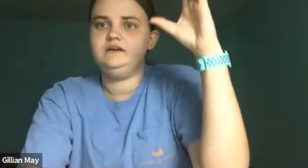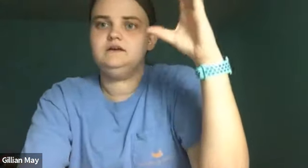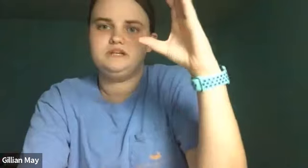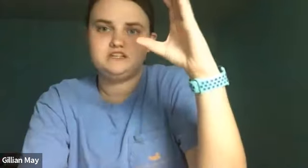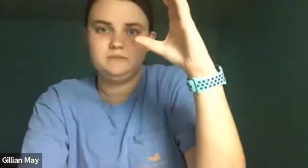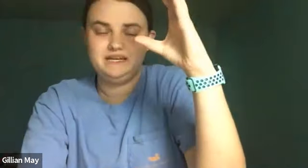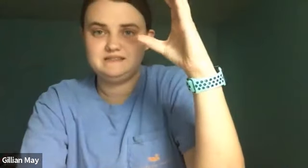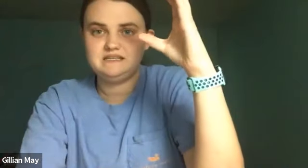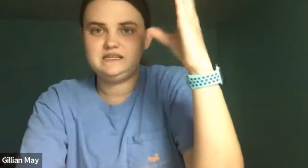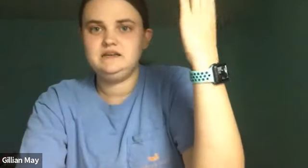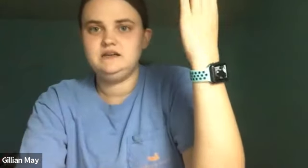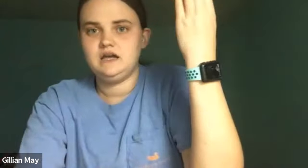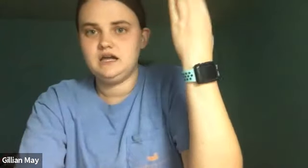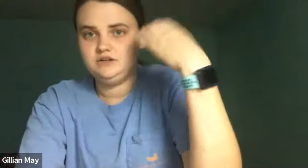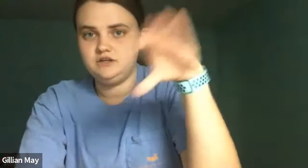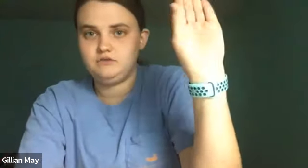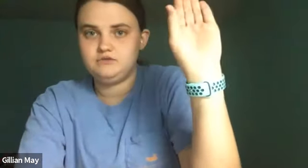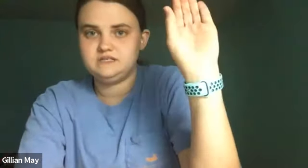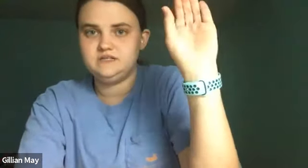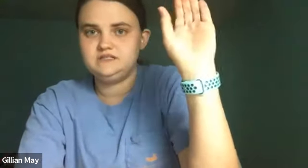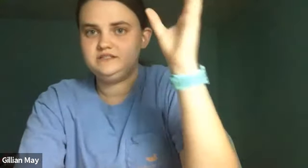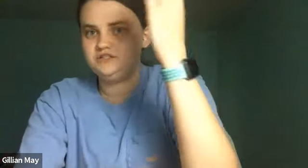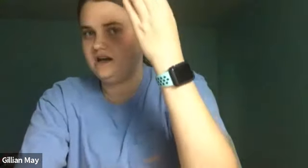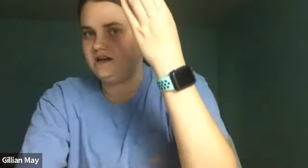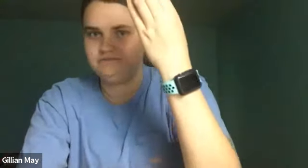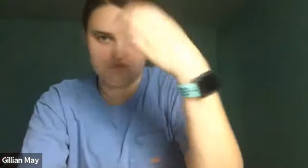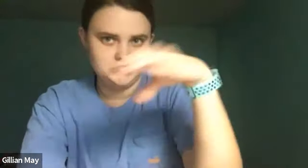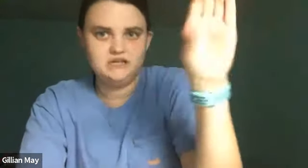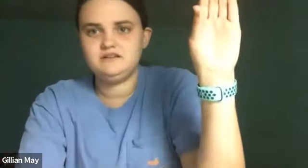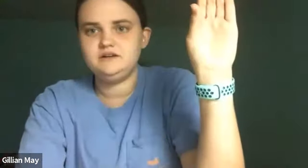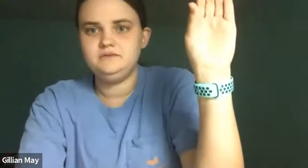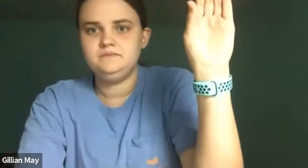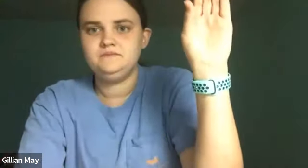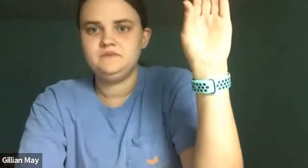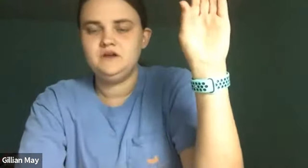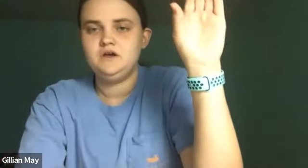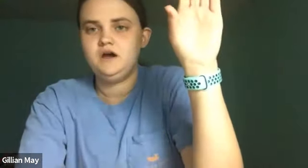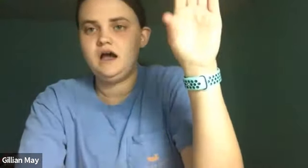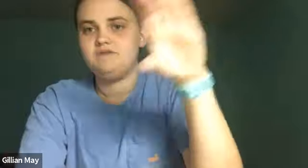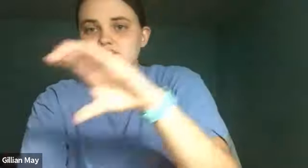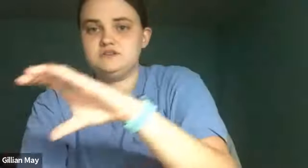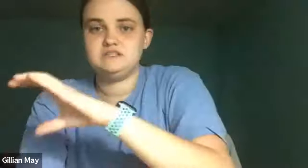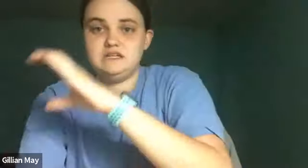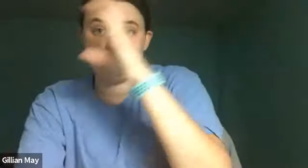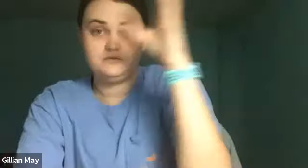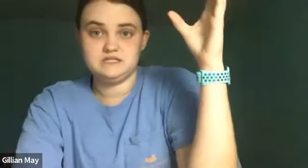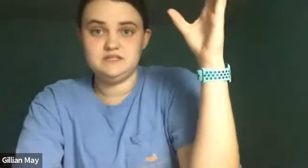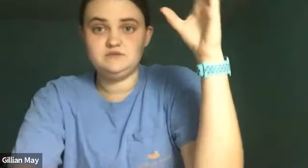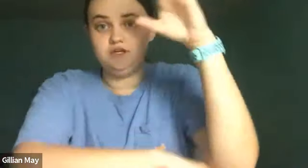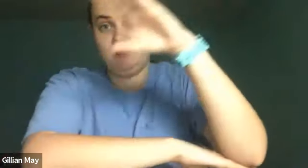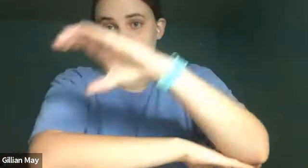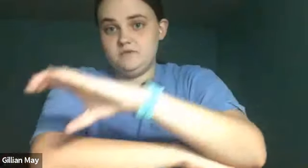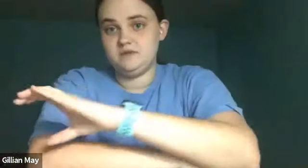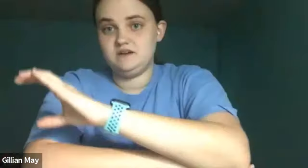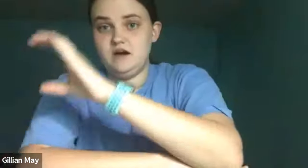but it's going to be in a C, and you can go Christmas. You just kind of shake it a little. I've also seen Christmas where you come up from the